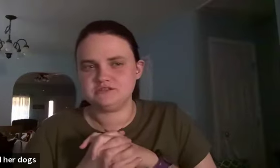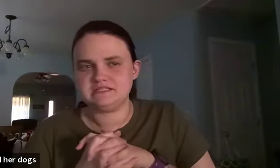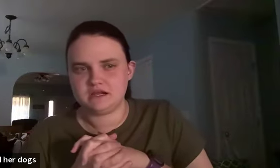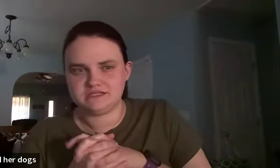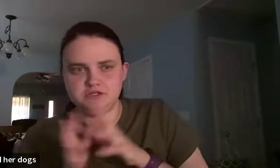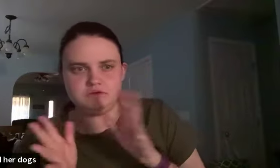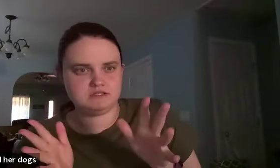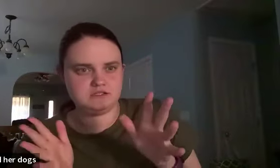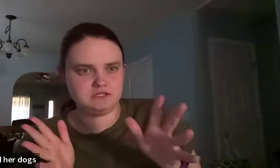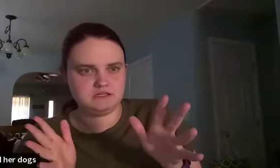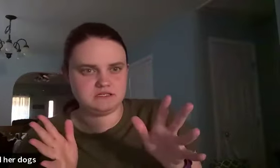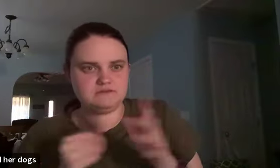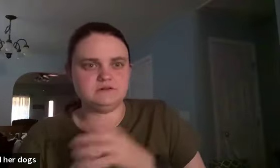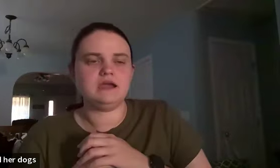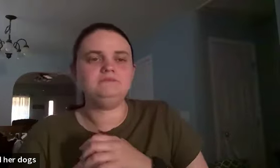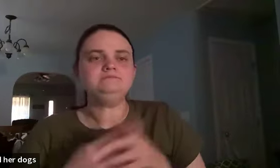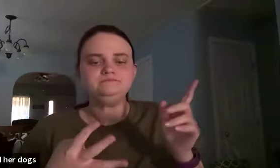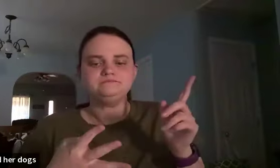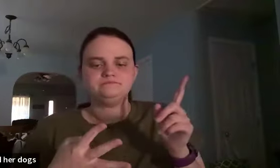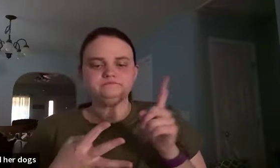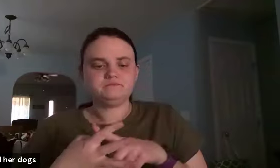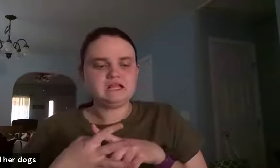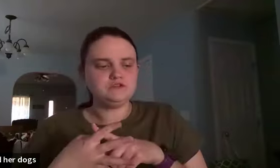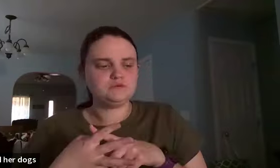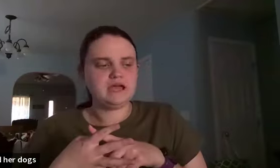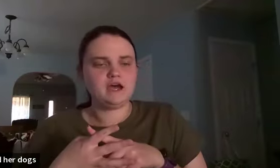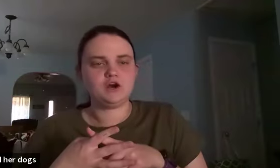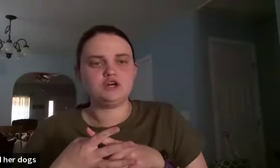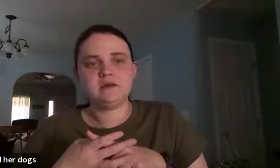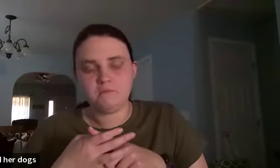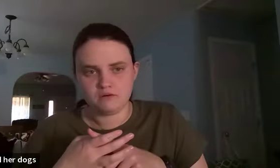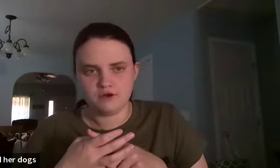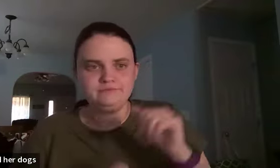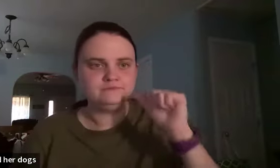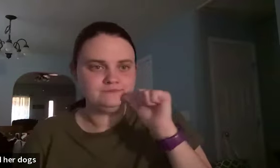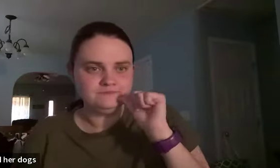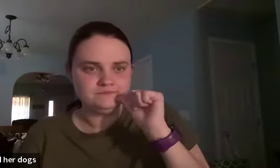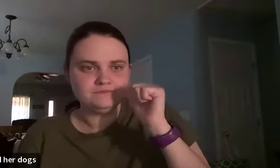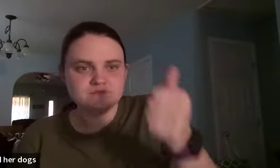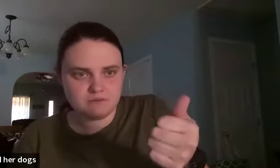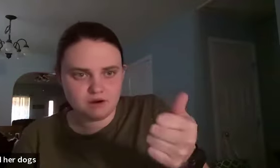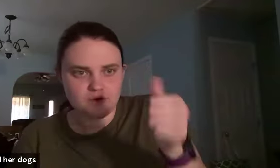or signs that you guys are curious of. All right. So we had our tomorrow,